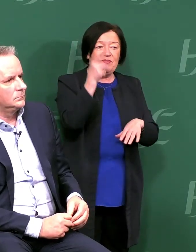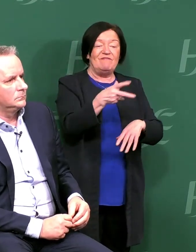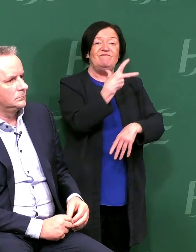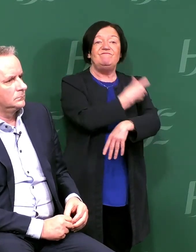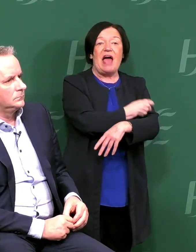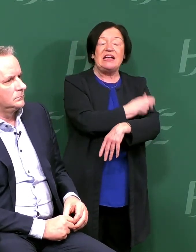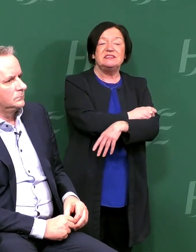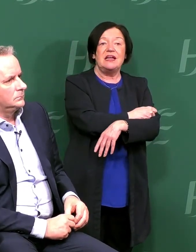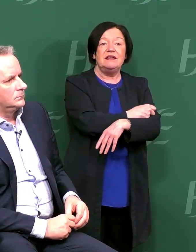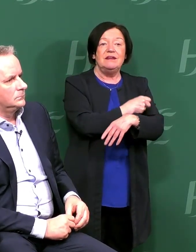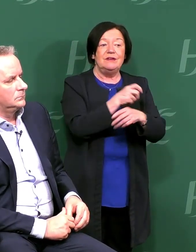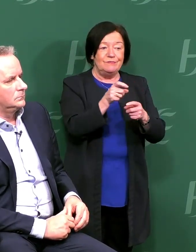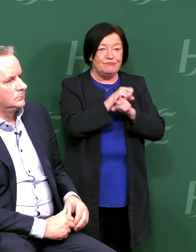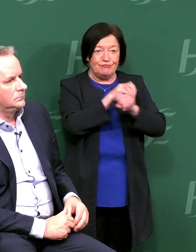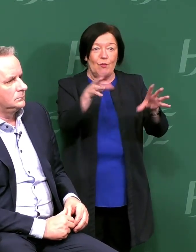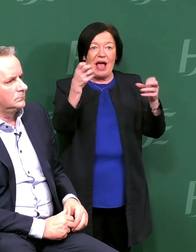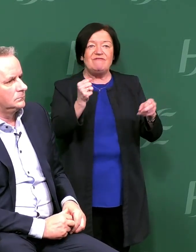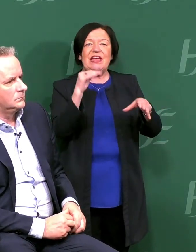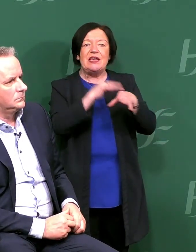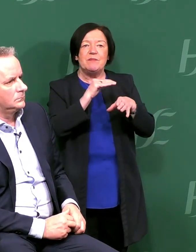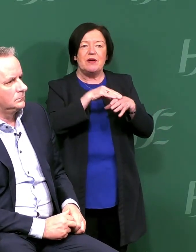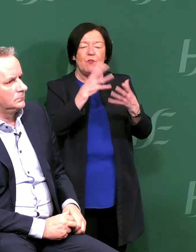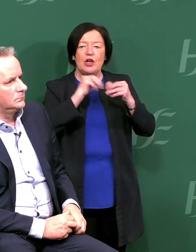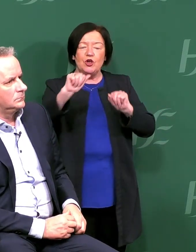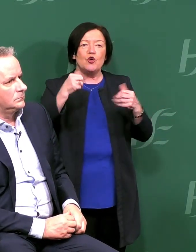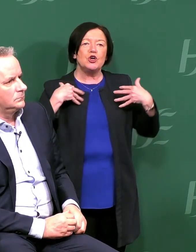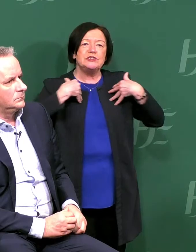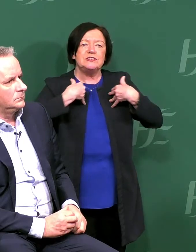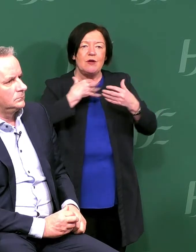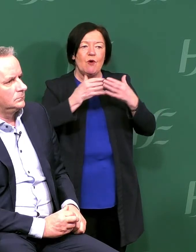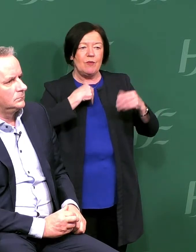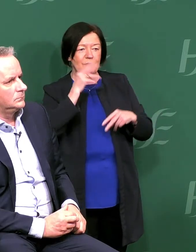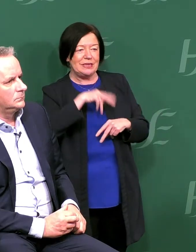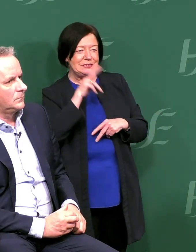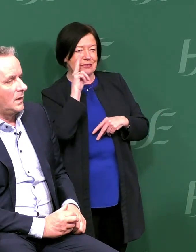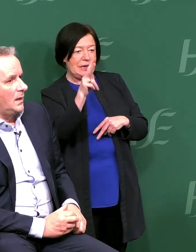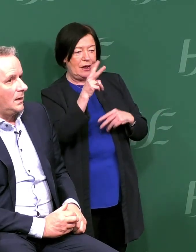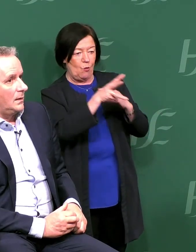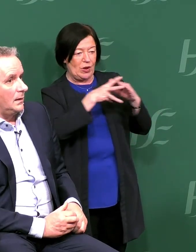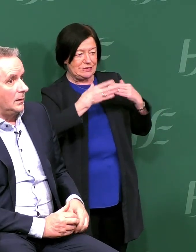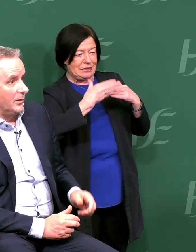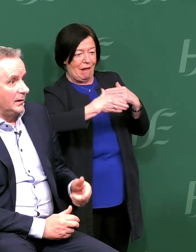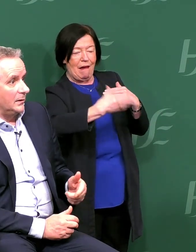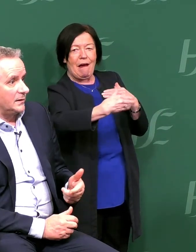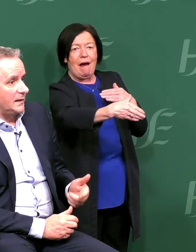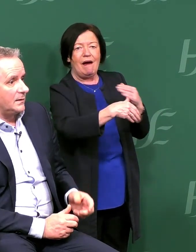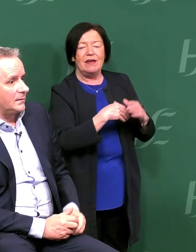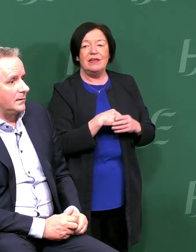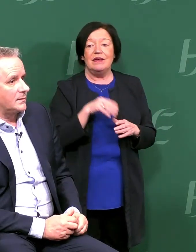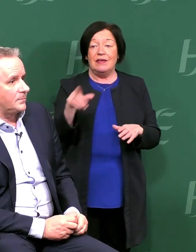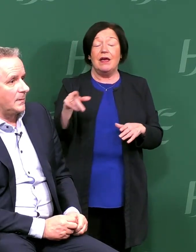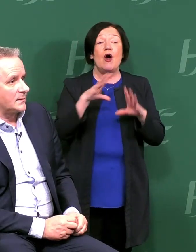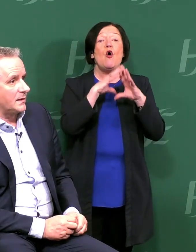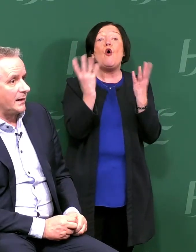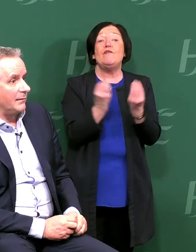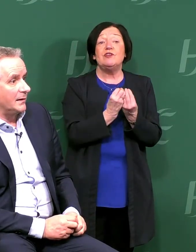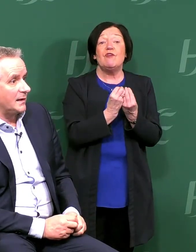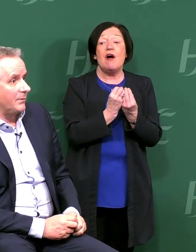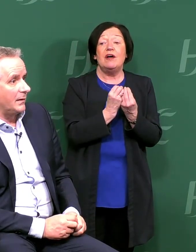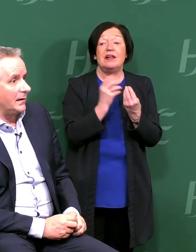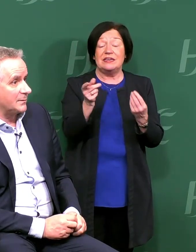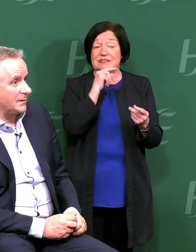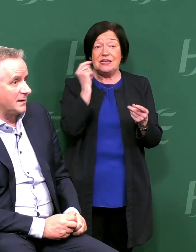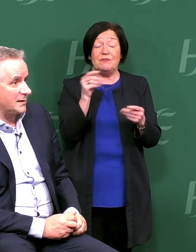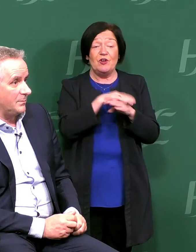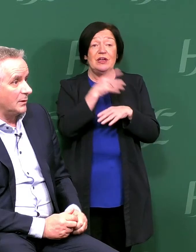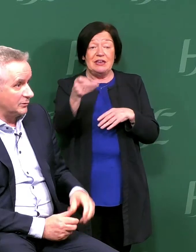vaccine rollout will have an impact. But what are your concerns about what we might see in the weeks ahead? Yeah, overall, look, I think it's, as I said earlier on, it's